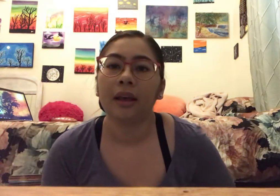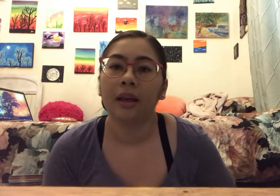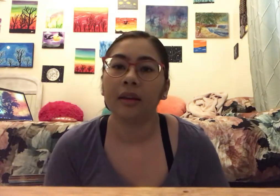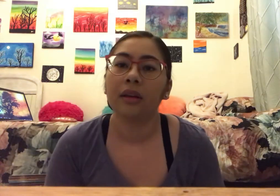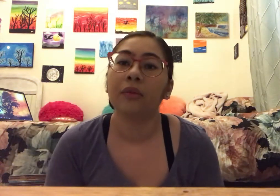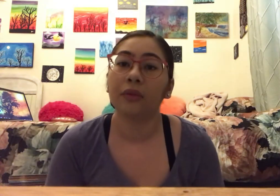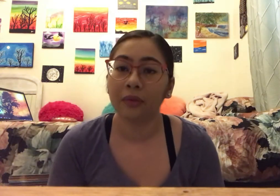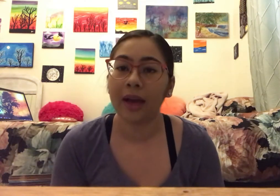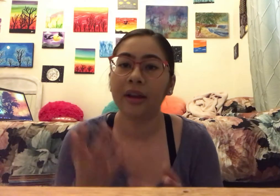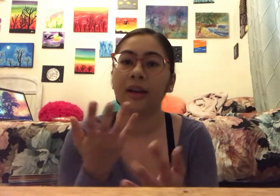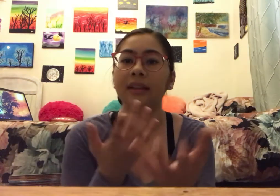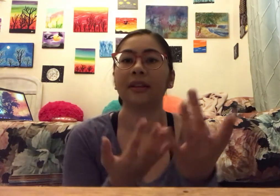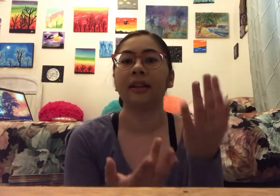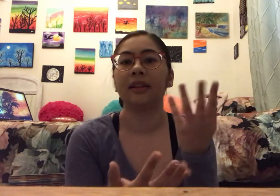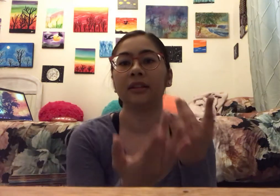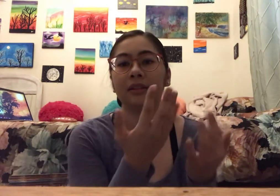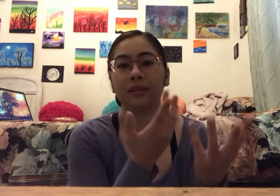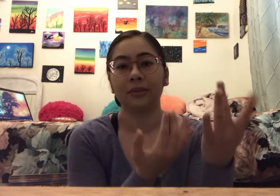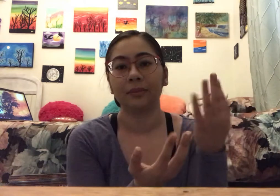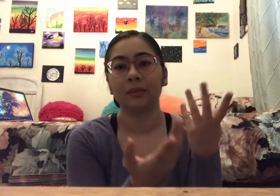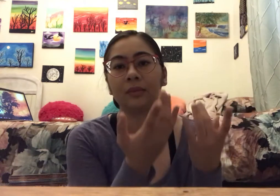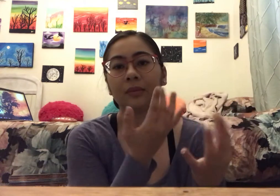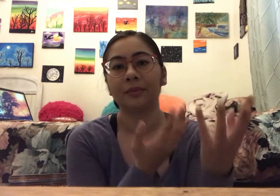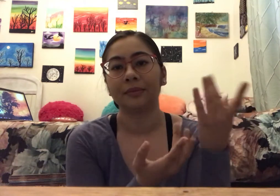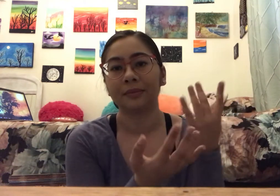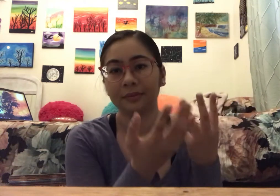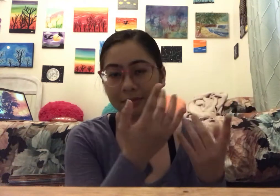then for fire, it's like this.